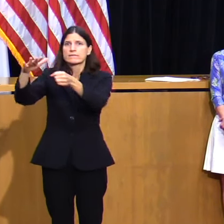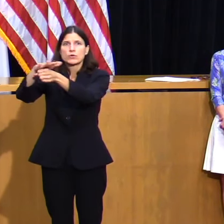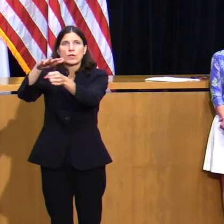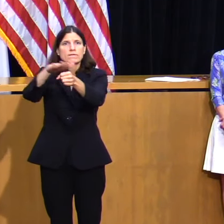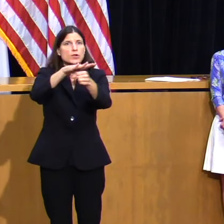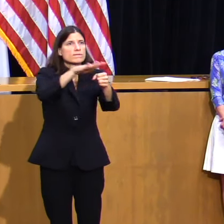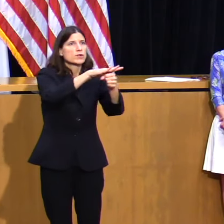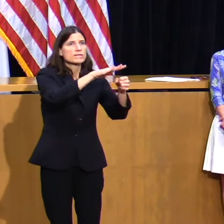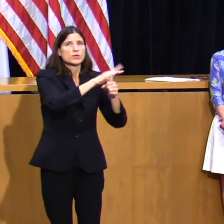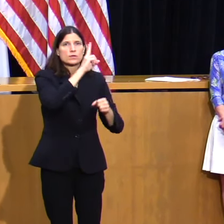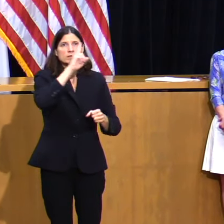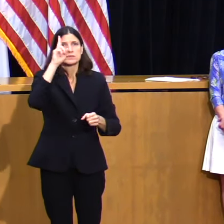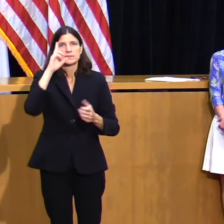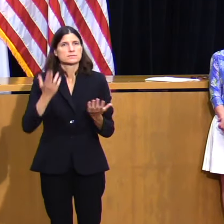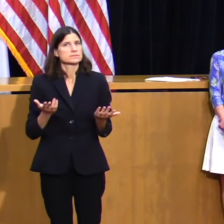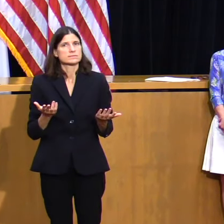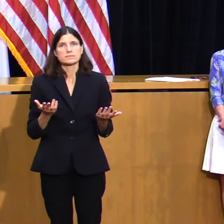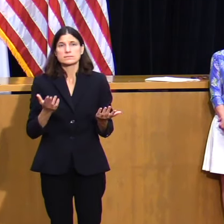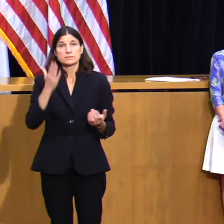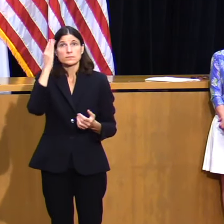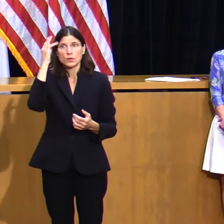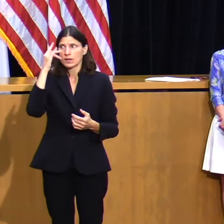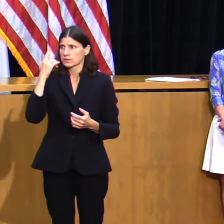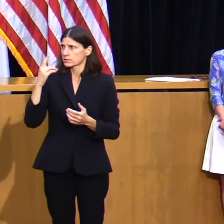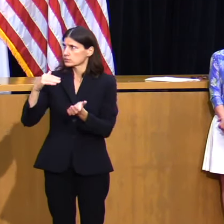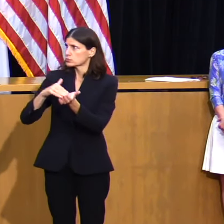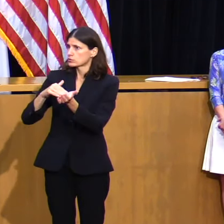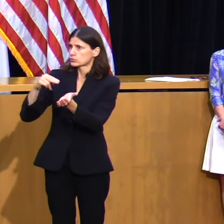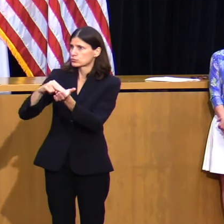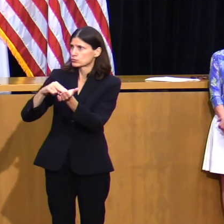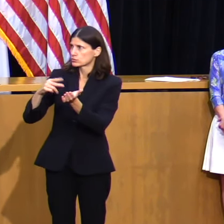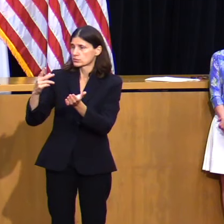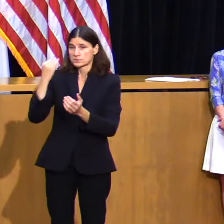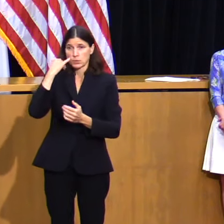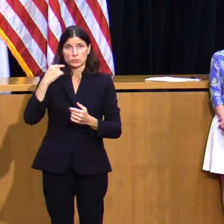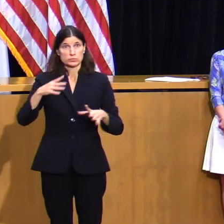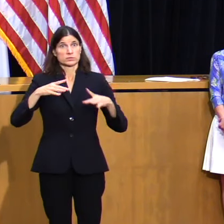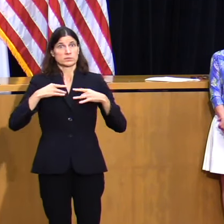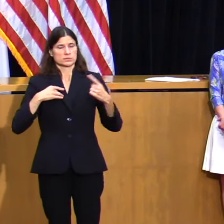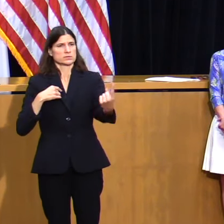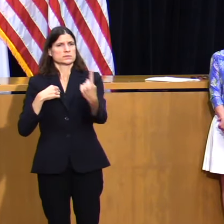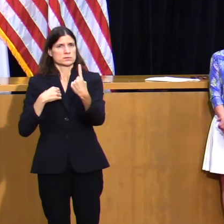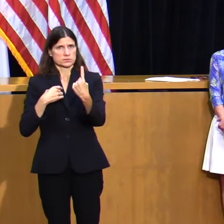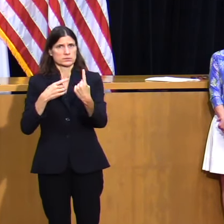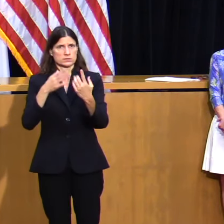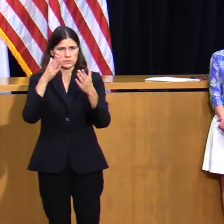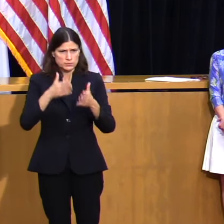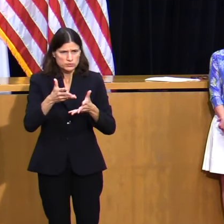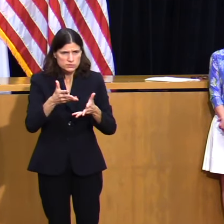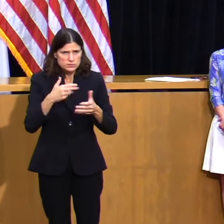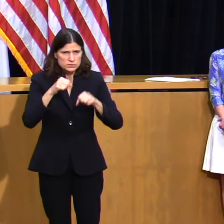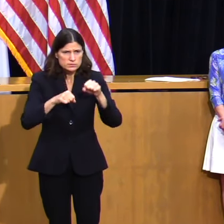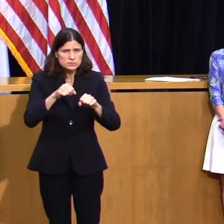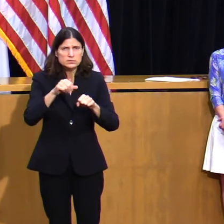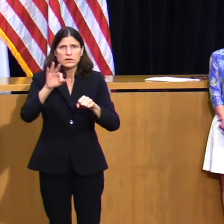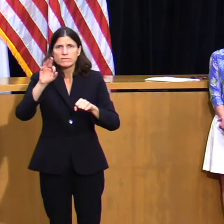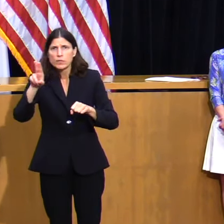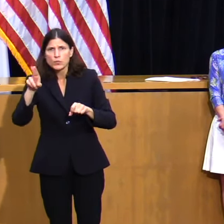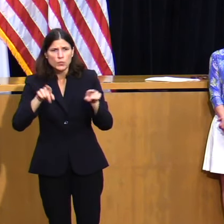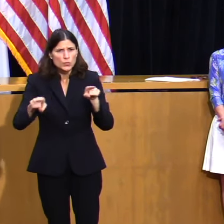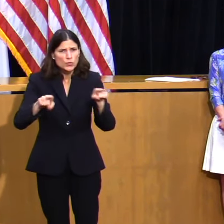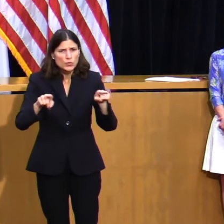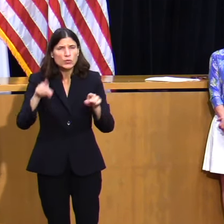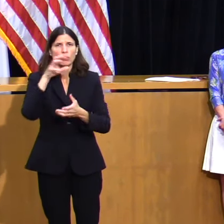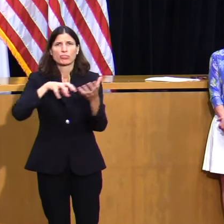what exactly someone's issues and circumstances are for clinicians would be dramatically improved as well. Governor, is the